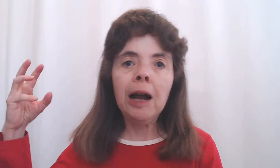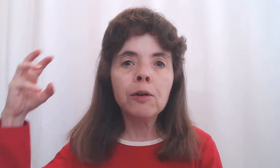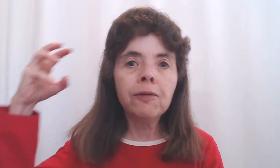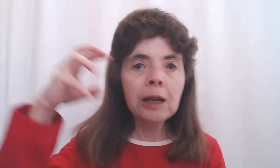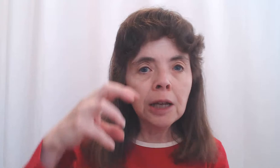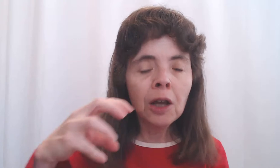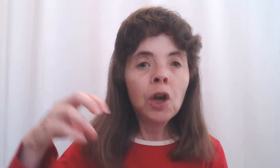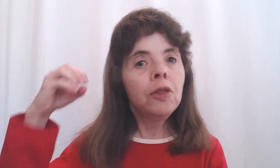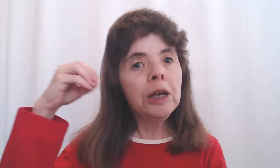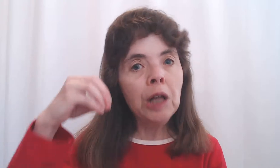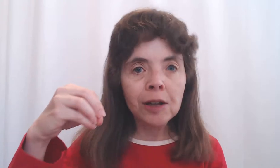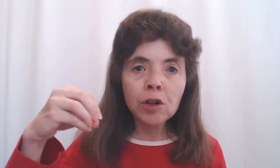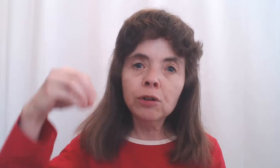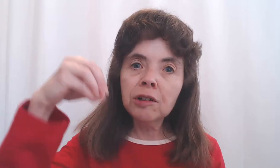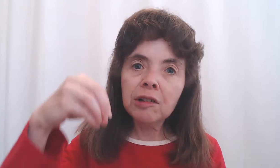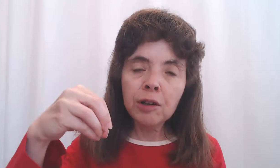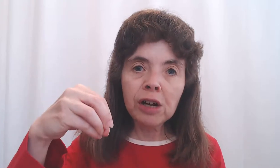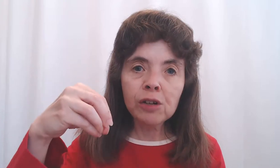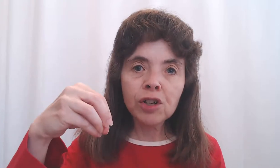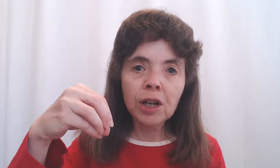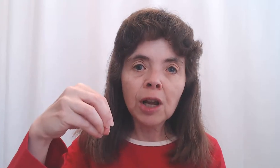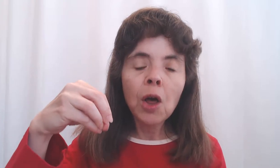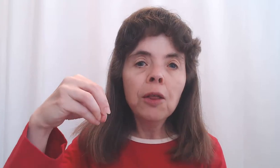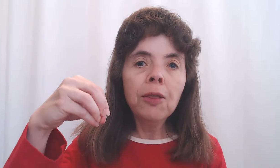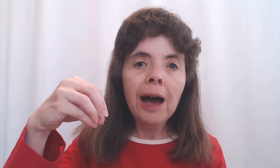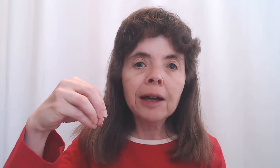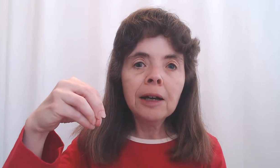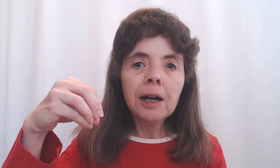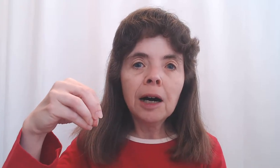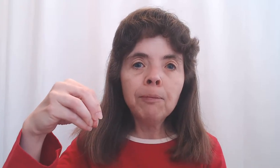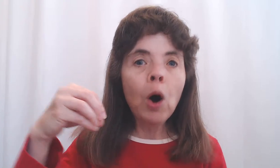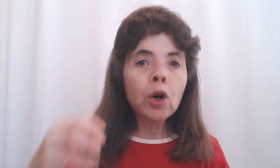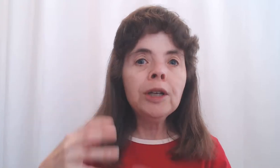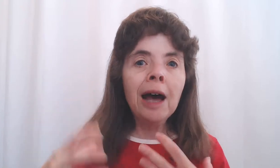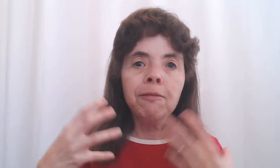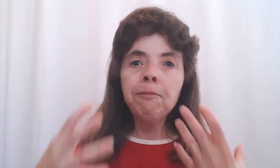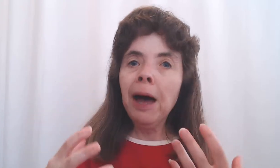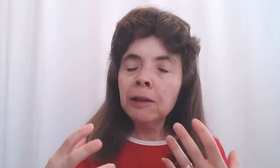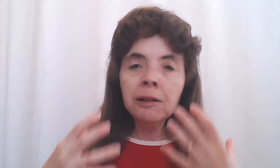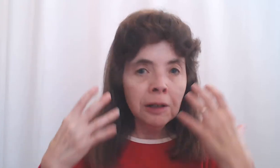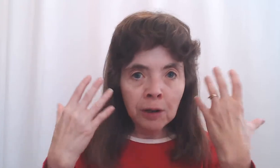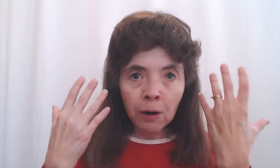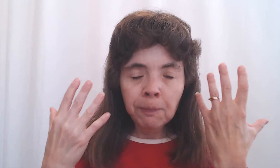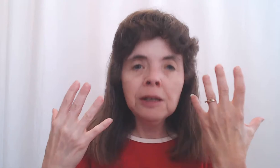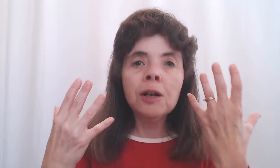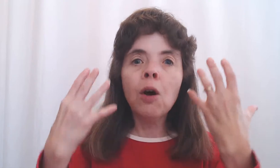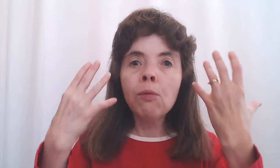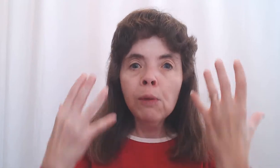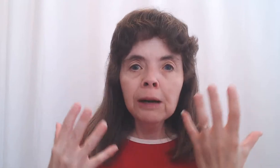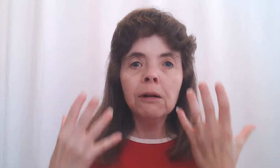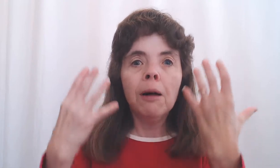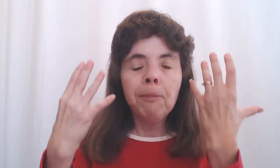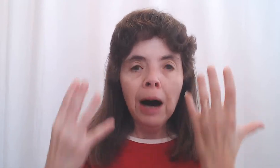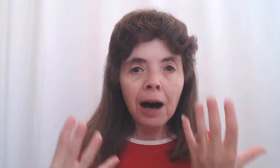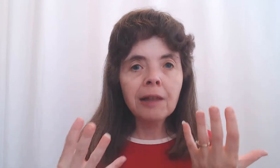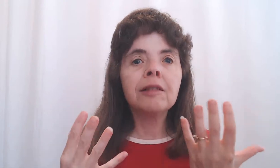countervailing theological consideration that Paul could not have been, in their opinion, a real apostle